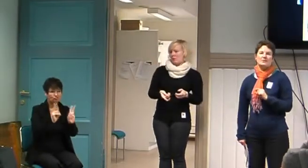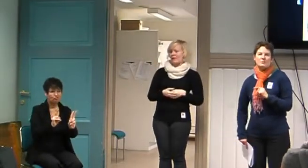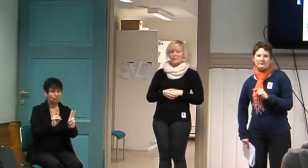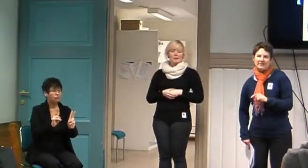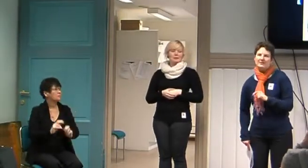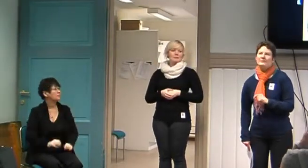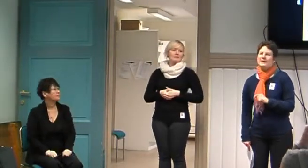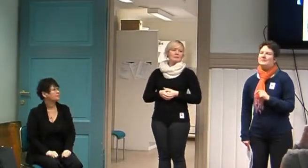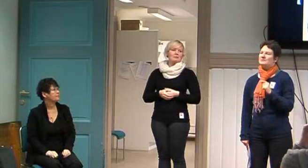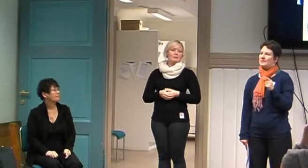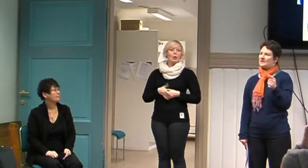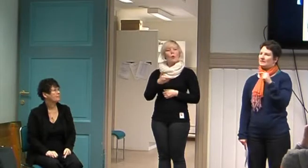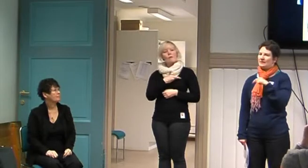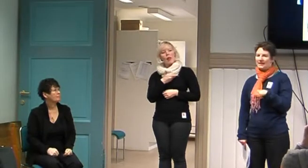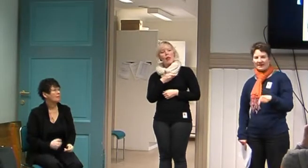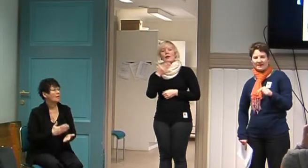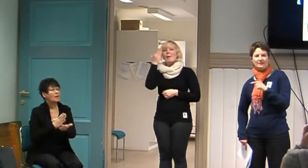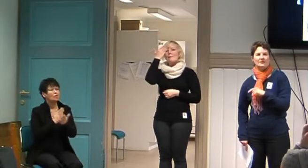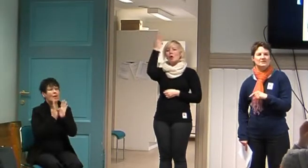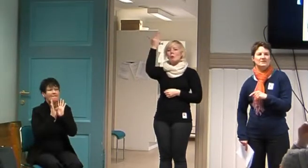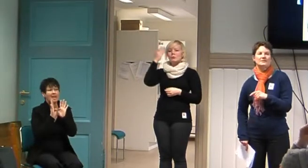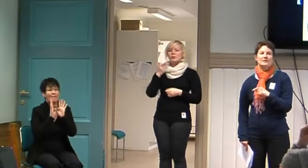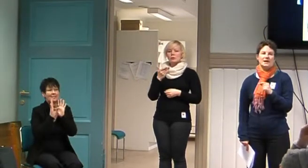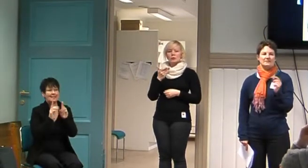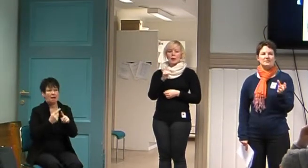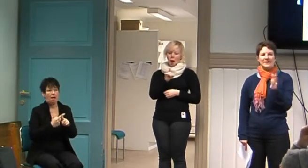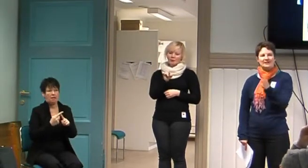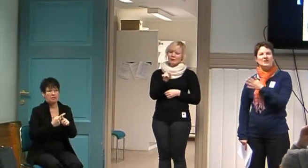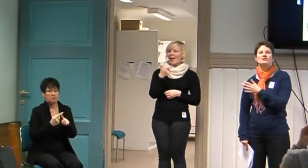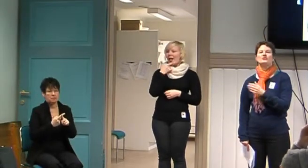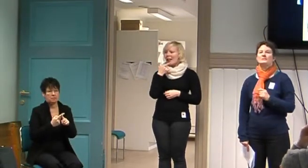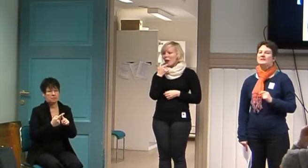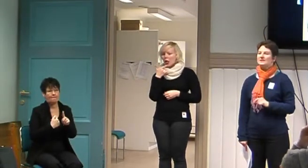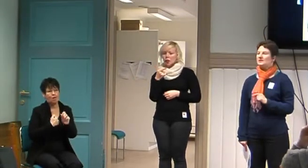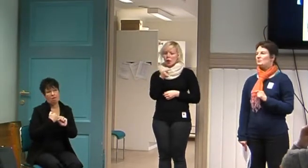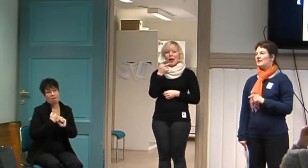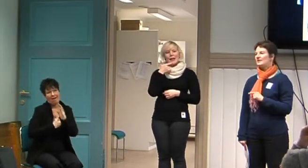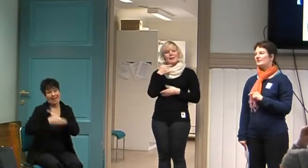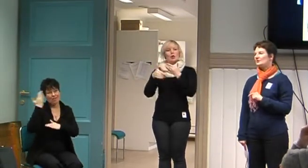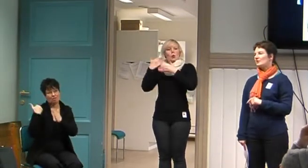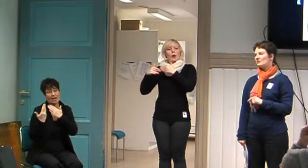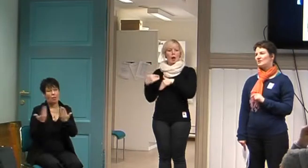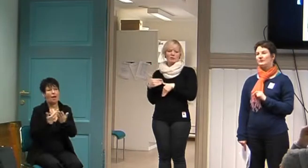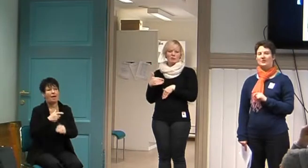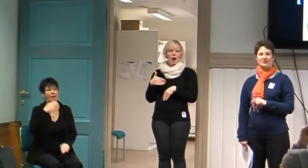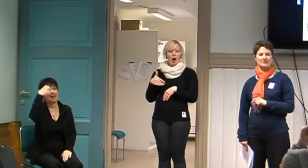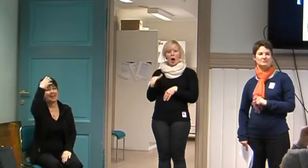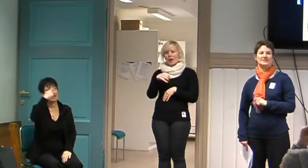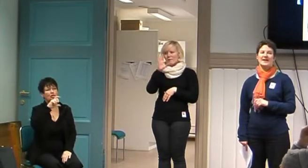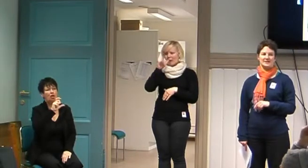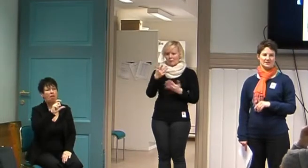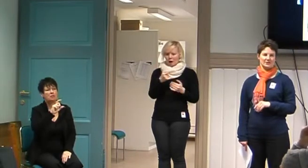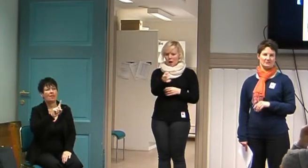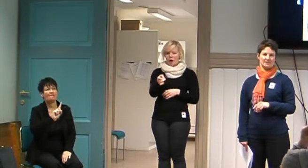It's very famous within England and sort of English history because it is where King Charles I